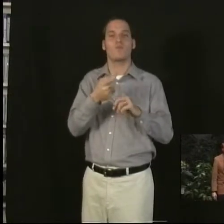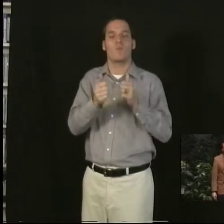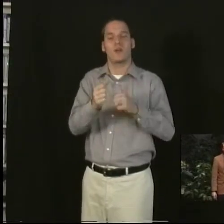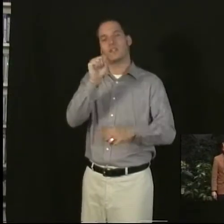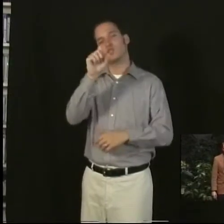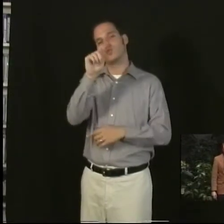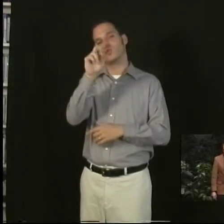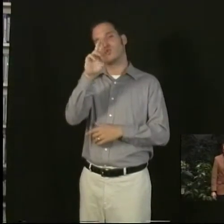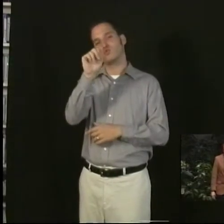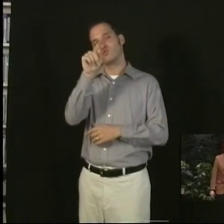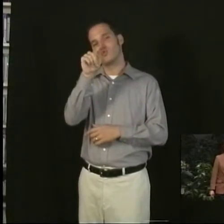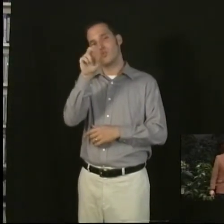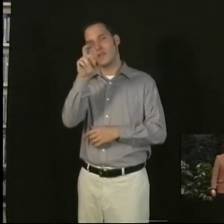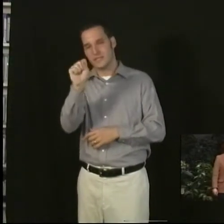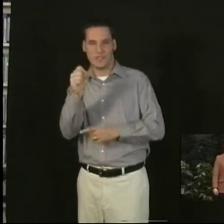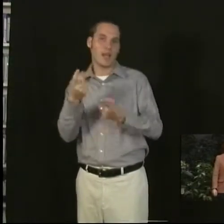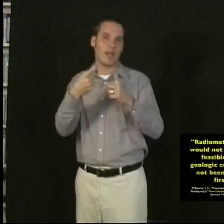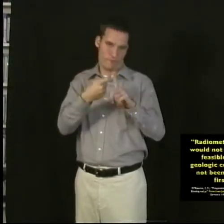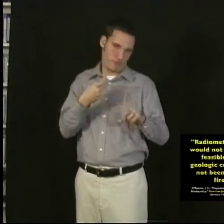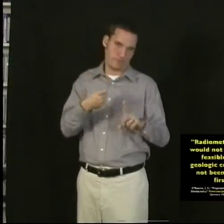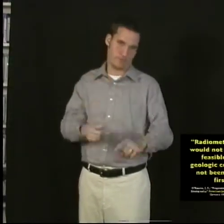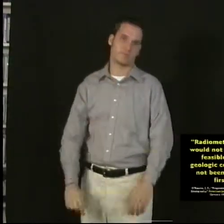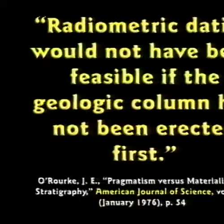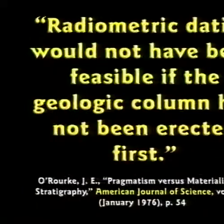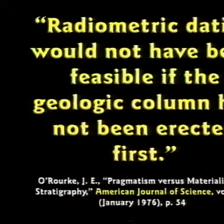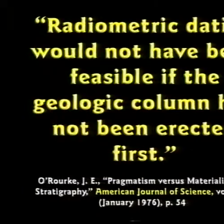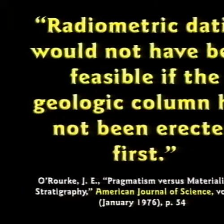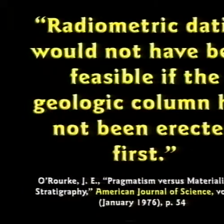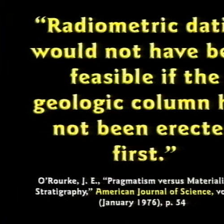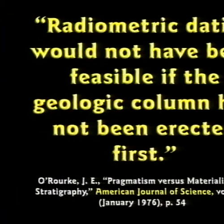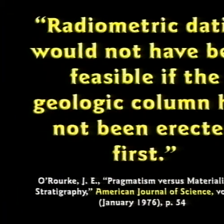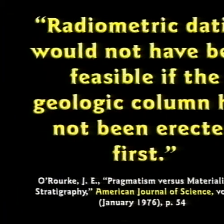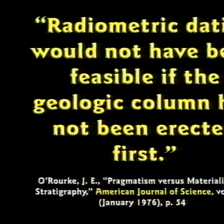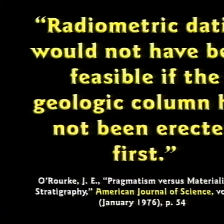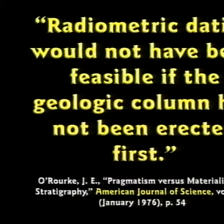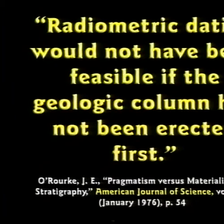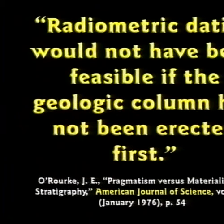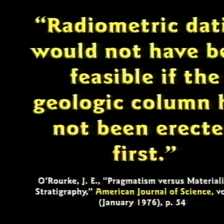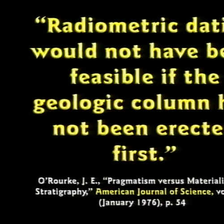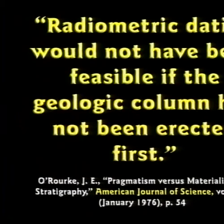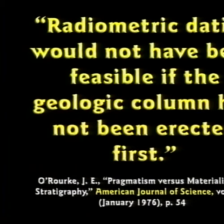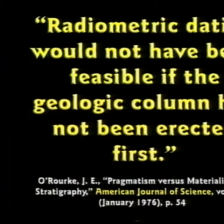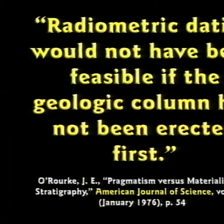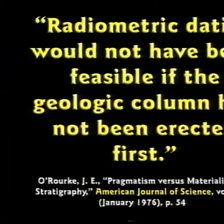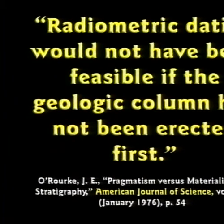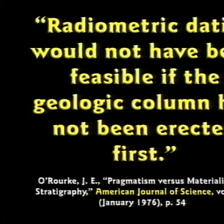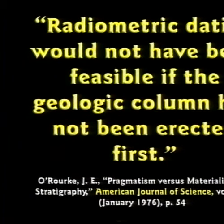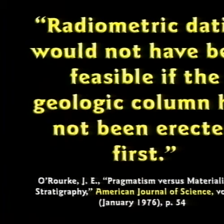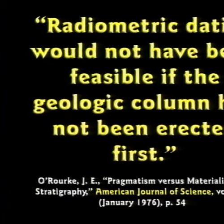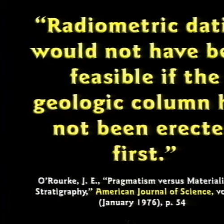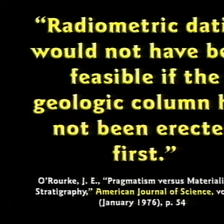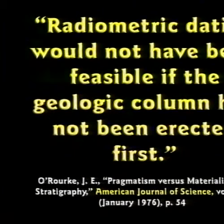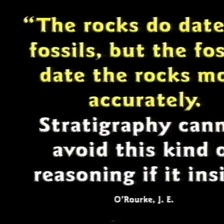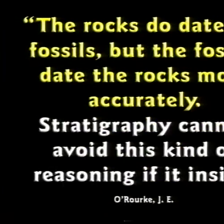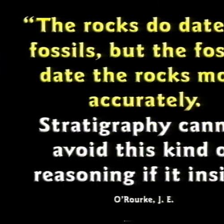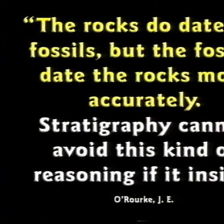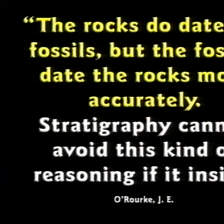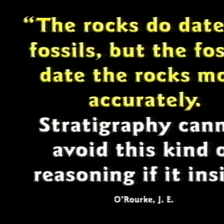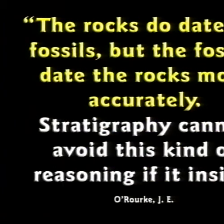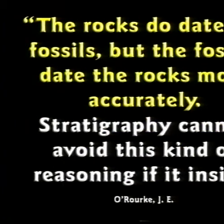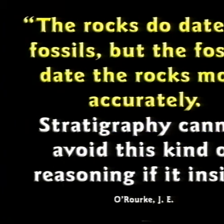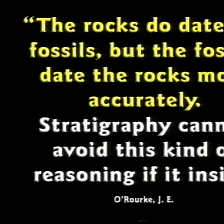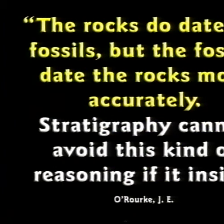contain. Circular reasoning. Radiometric dating would not even be feasible if the geologic column had not been erected first. This guy says, the rocks